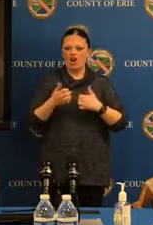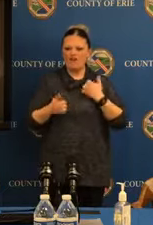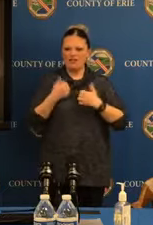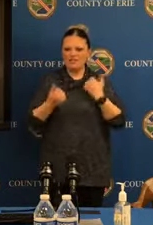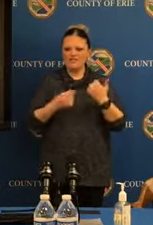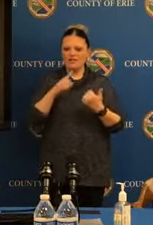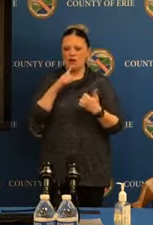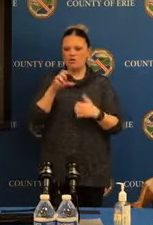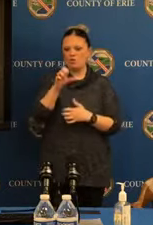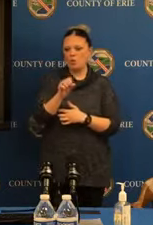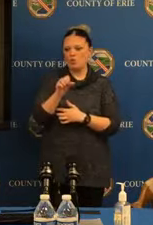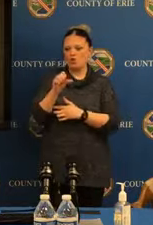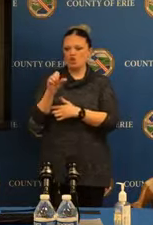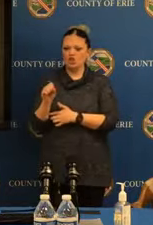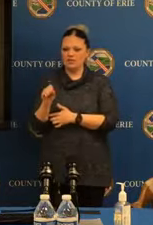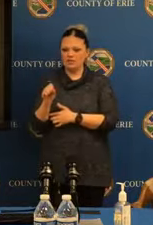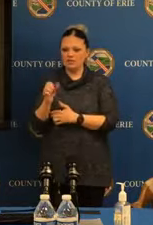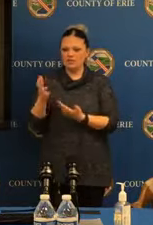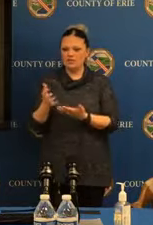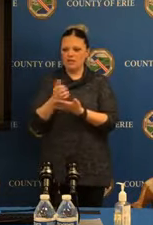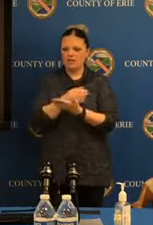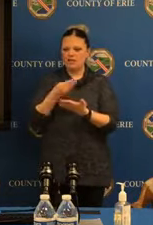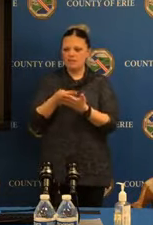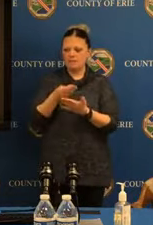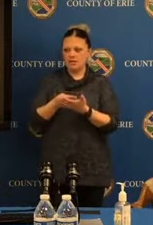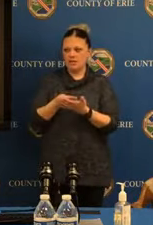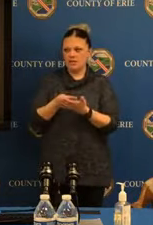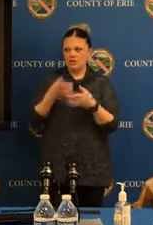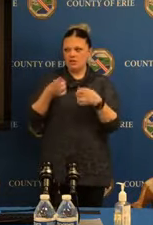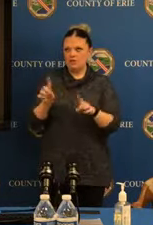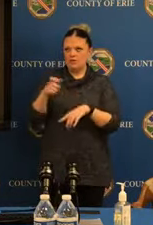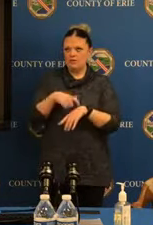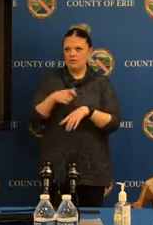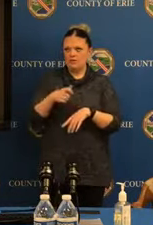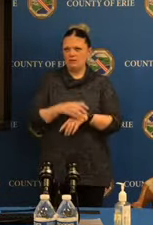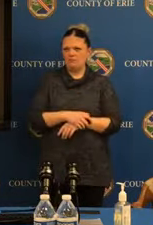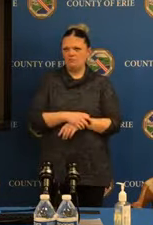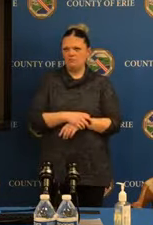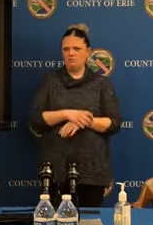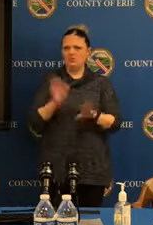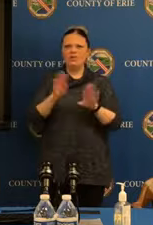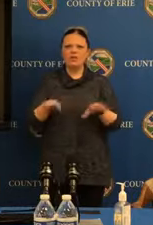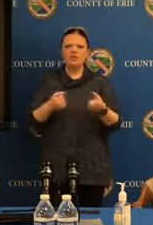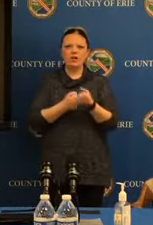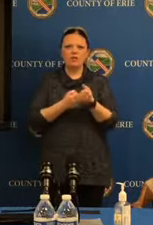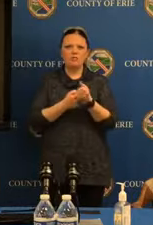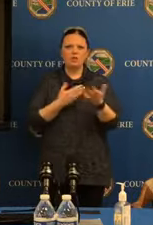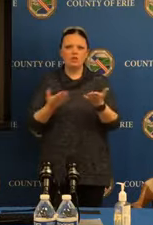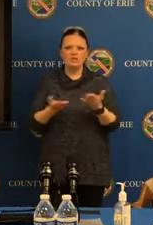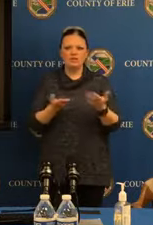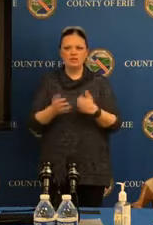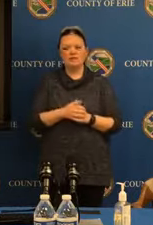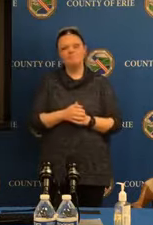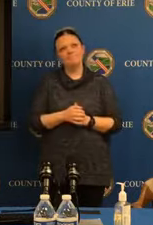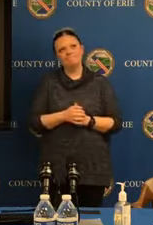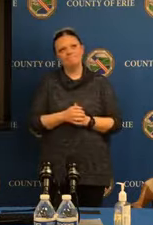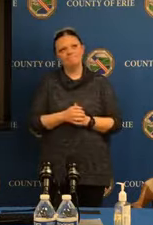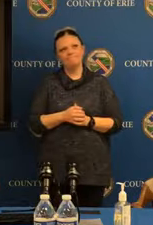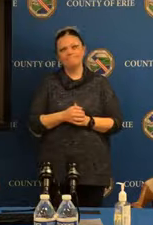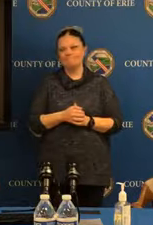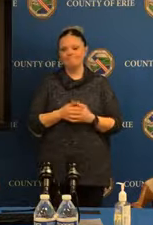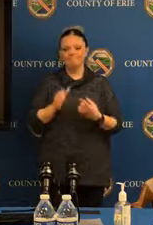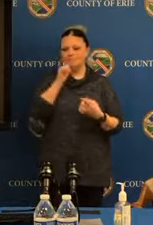social services collecting money during this time? Child support services. I